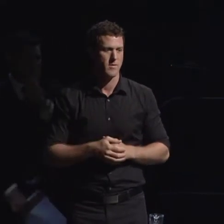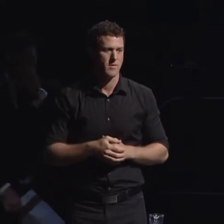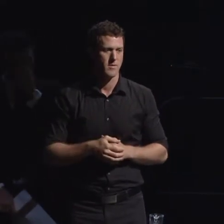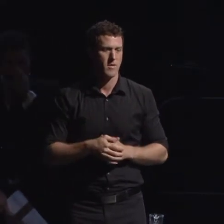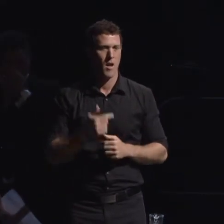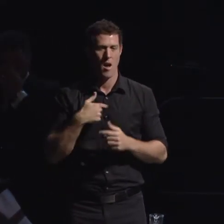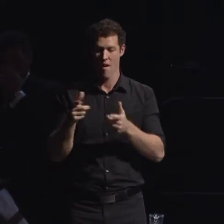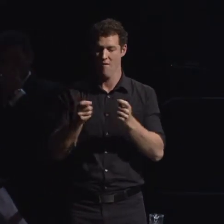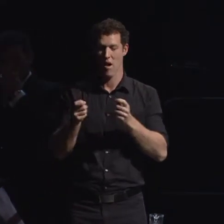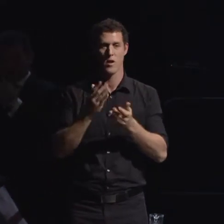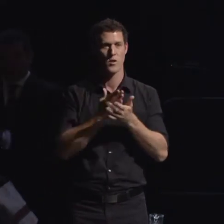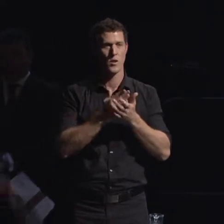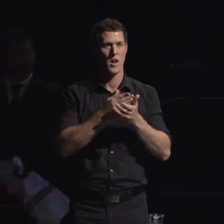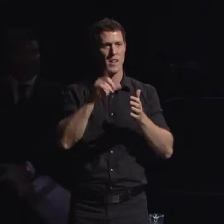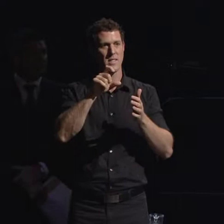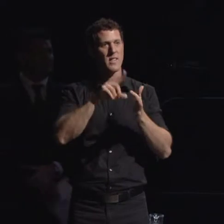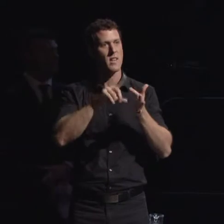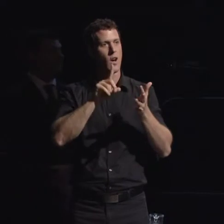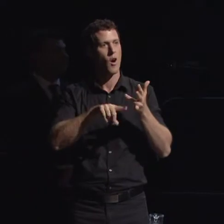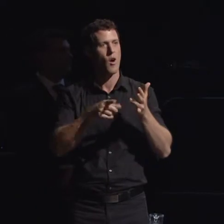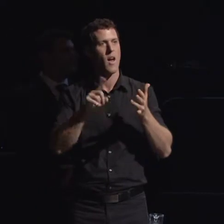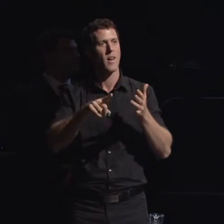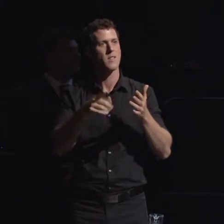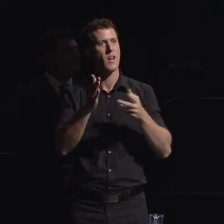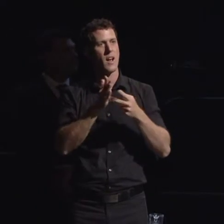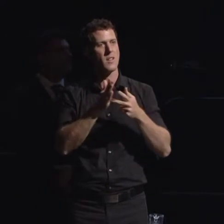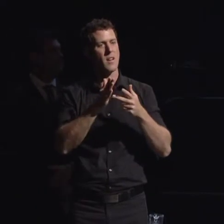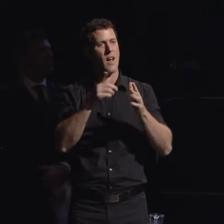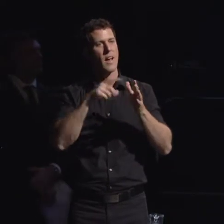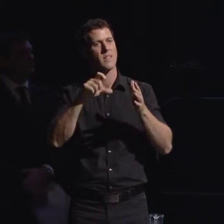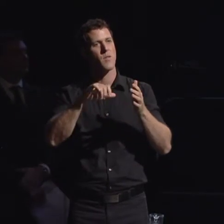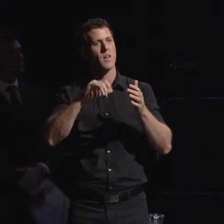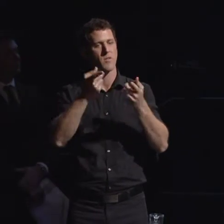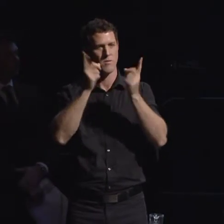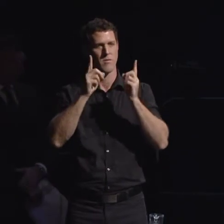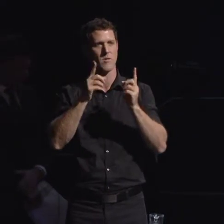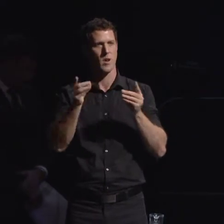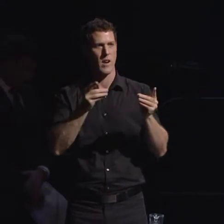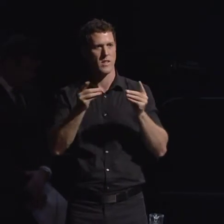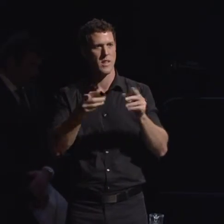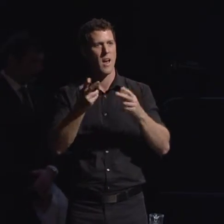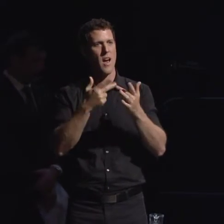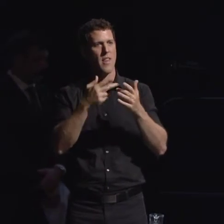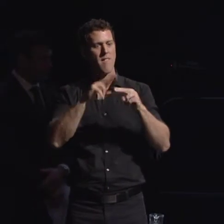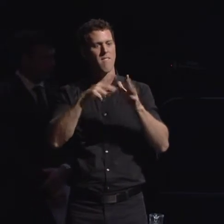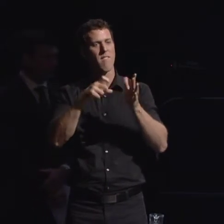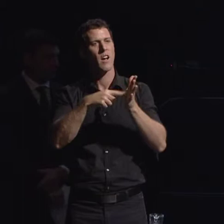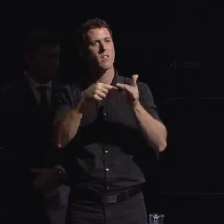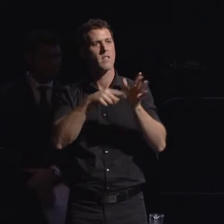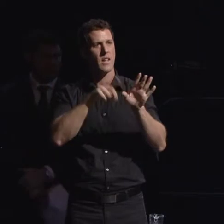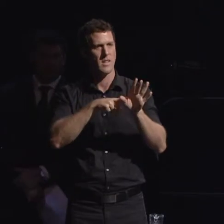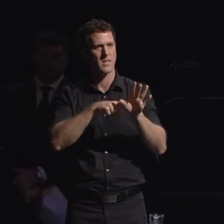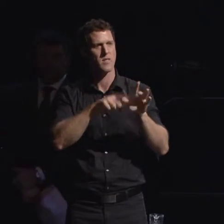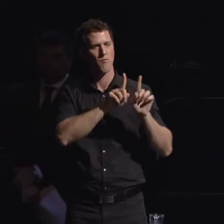I invite our Chief Executive, Academic Director, Higher Education, and our faculty directors to take their places as we prepare